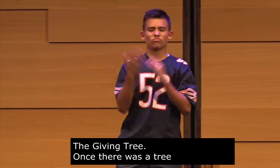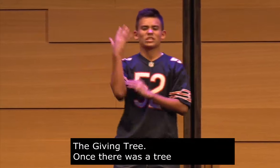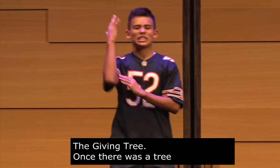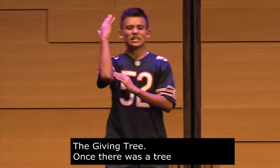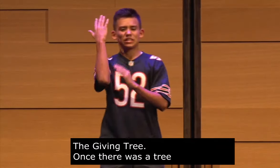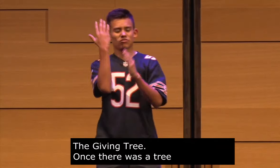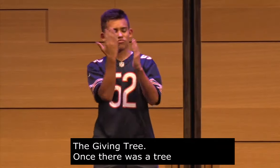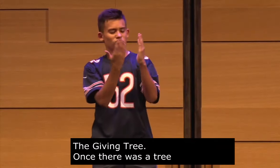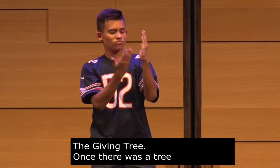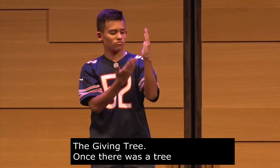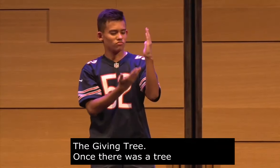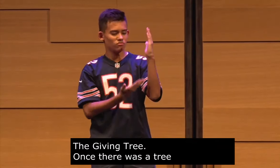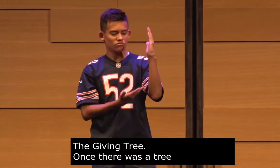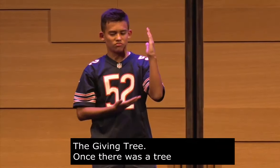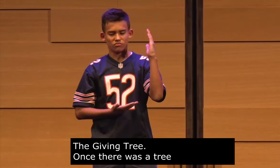Once there was a tree.